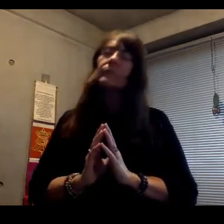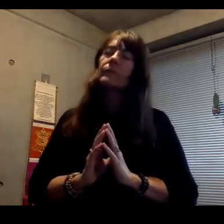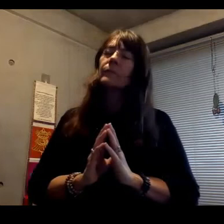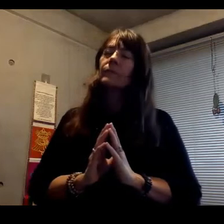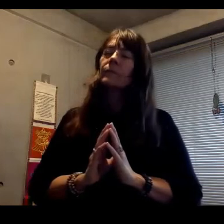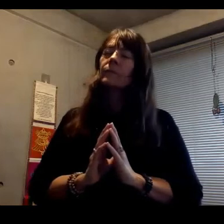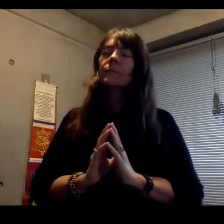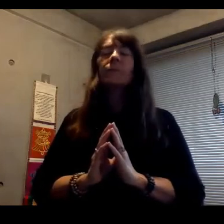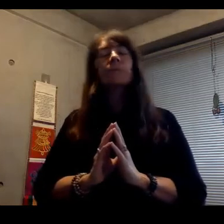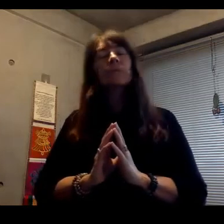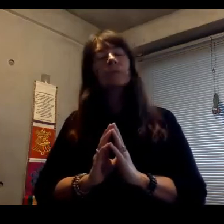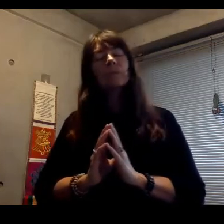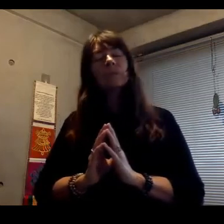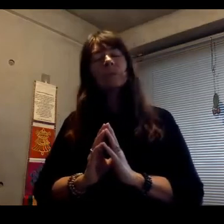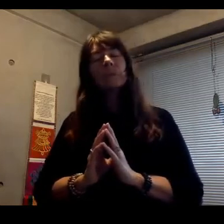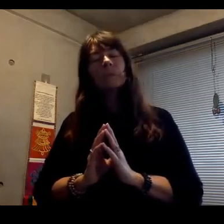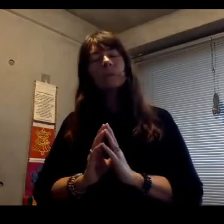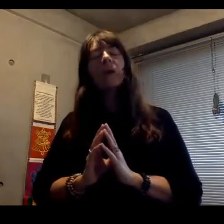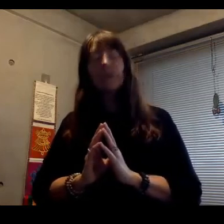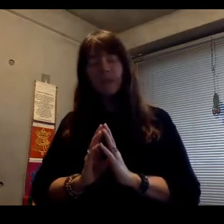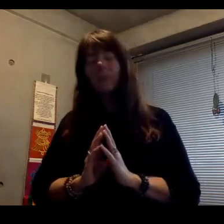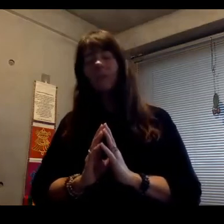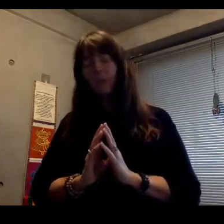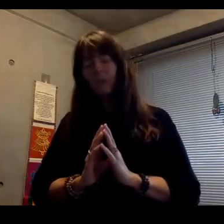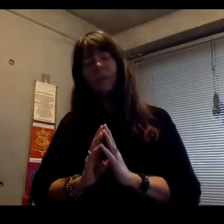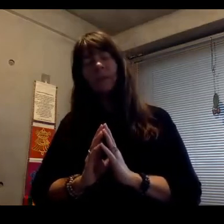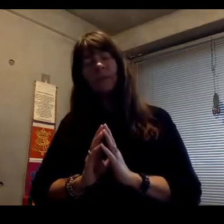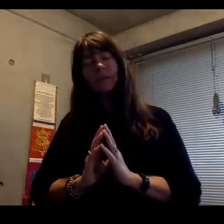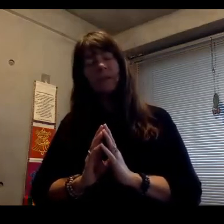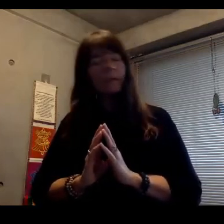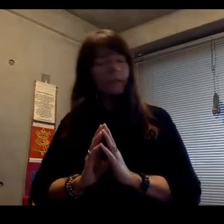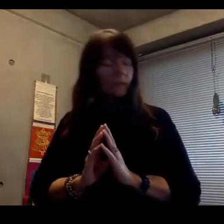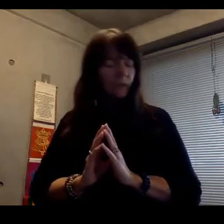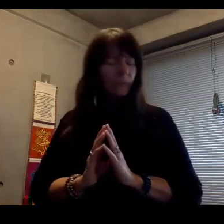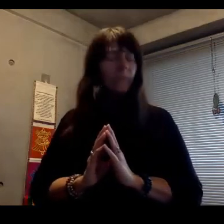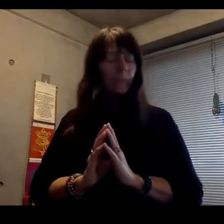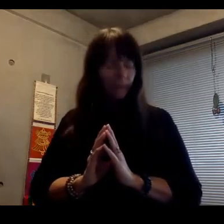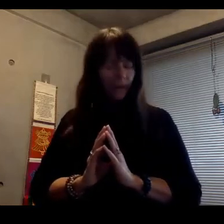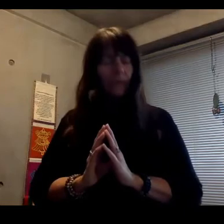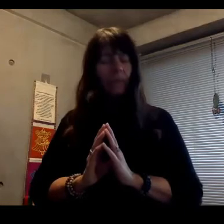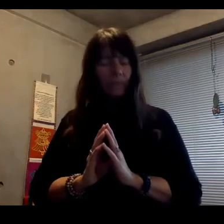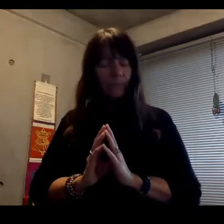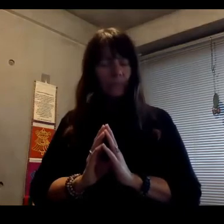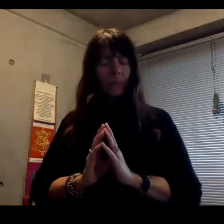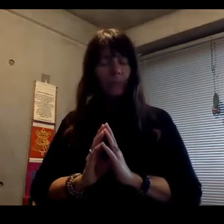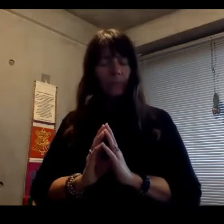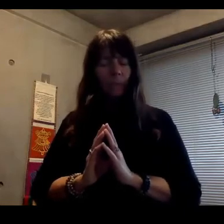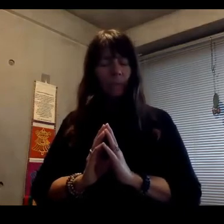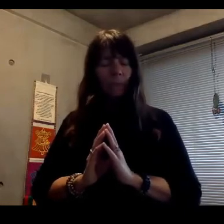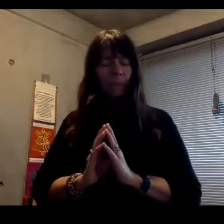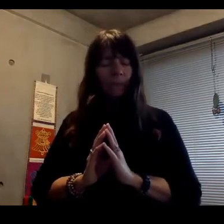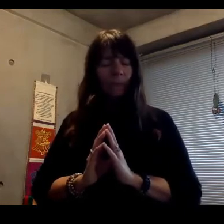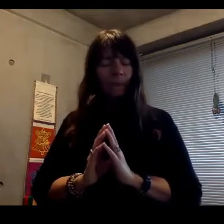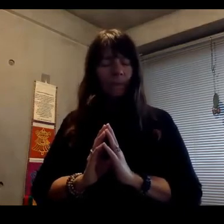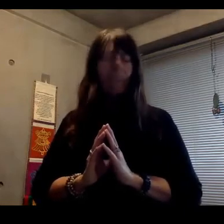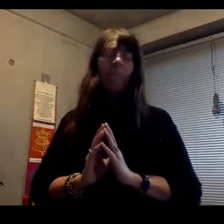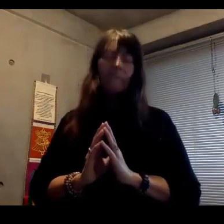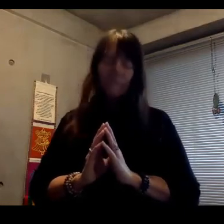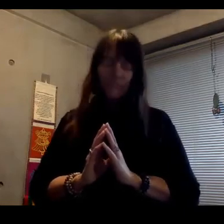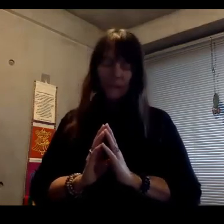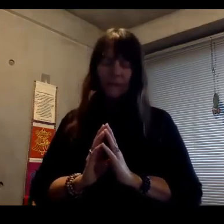we're then all knowing and Oh yes, of lose course. ego, and there is this sense of connection,